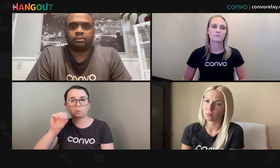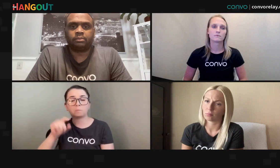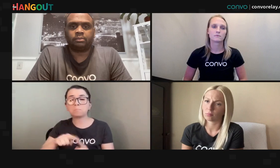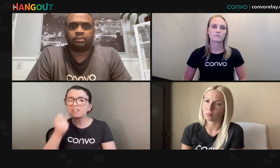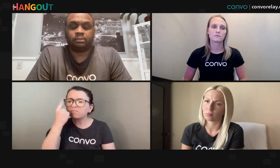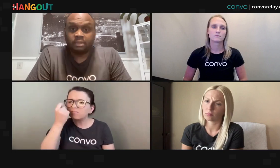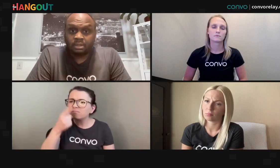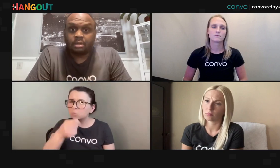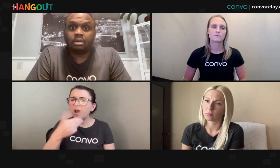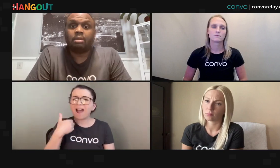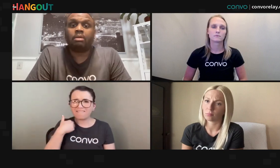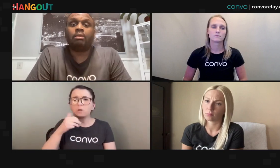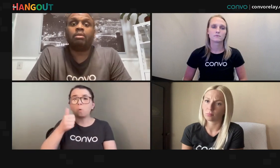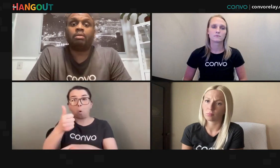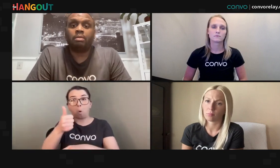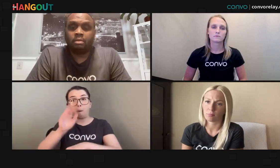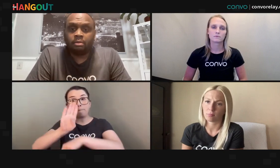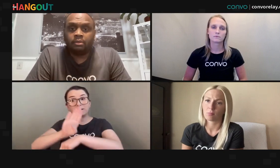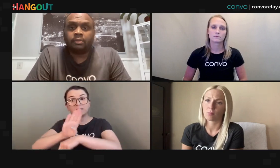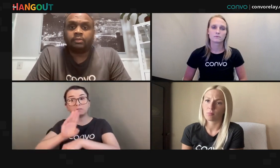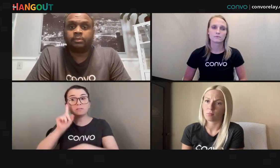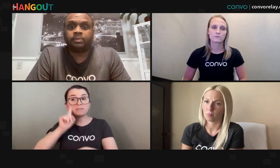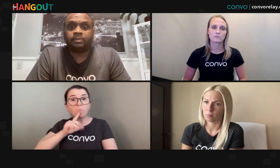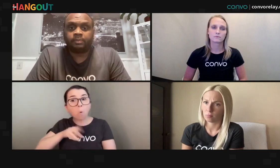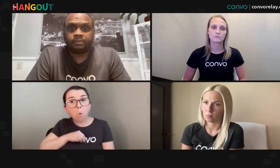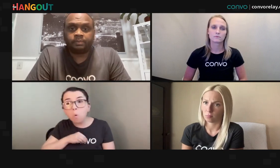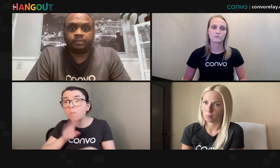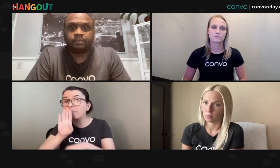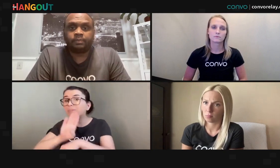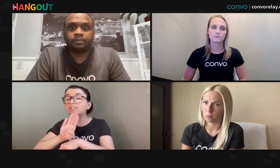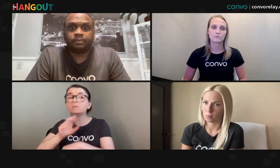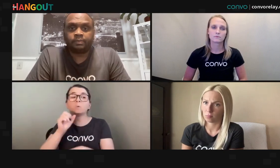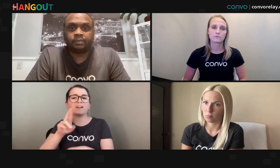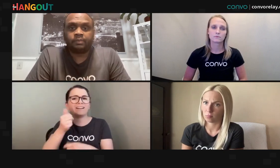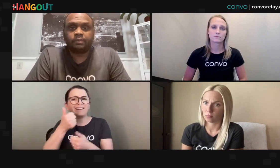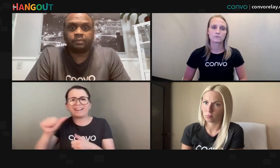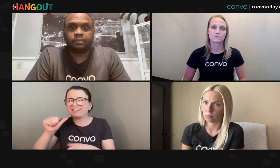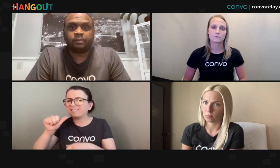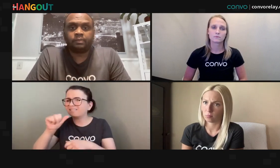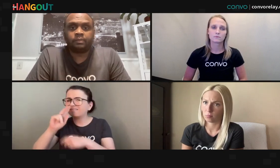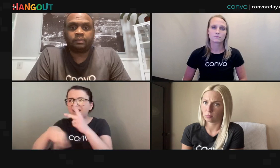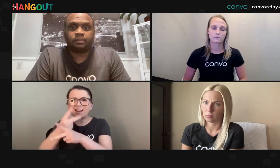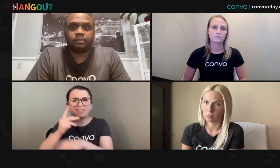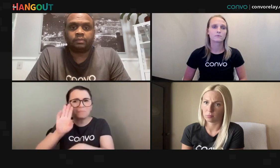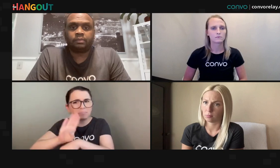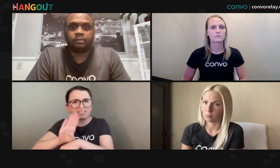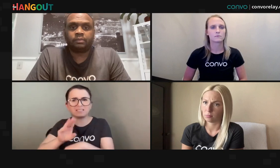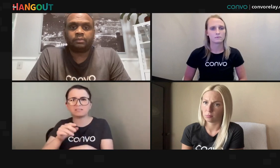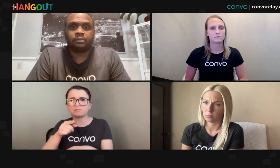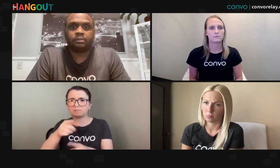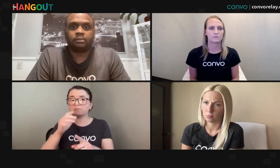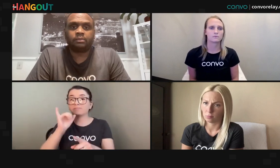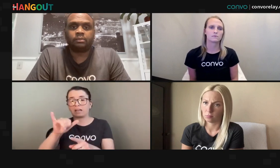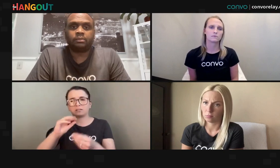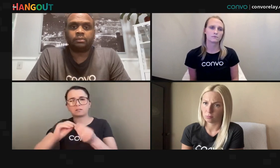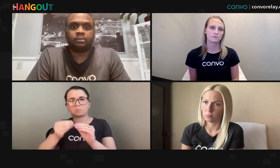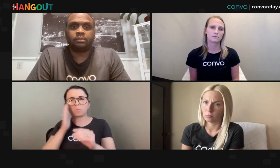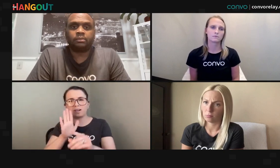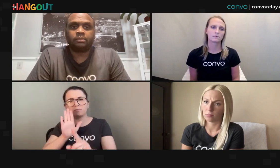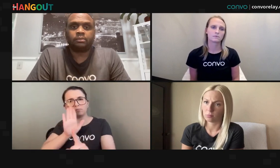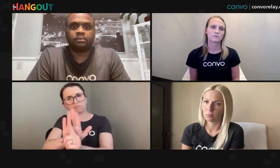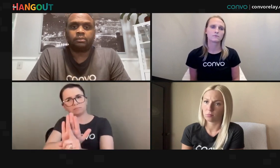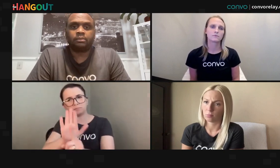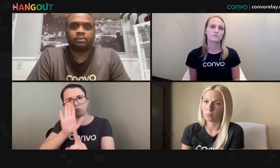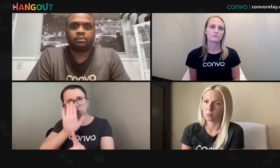person decides to leave, that number is still going to be associated with Costco. But let's say there's a deaf phone business or any type of business that's